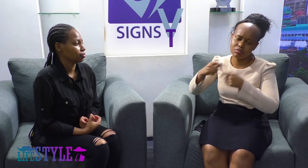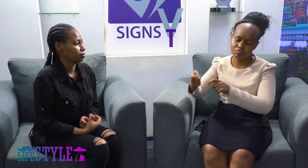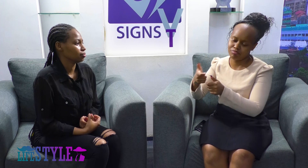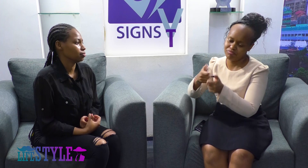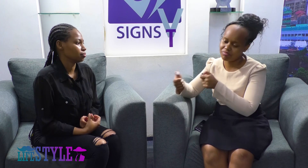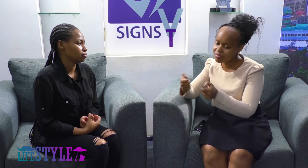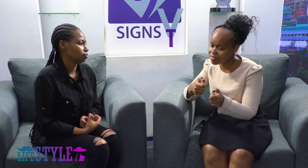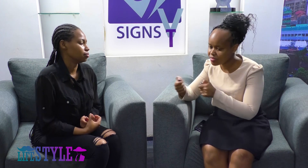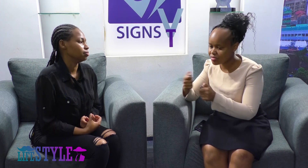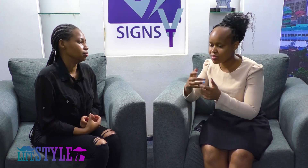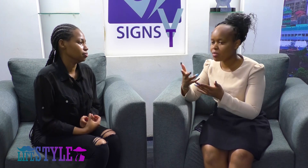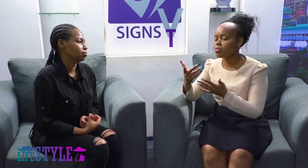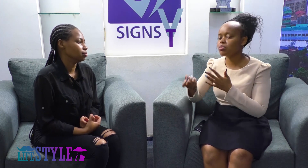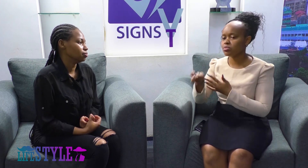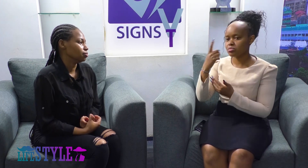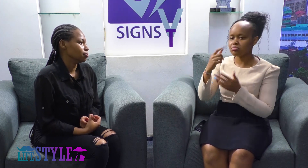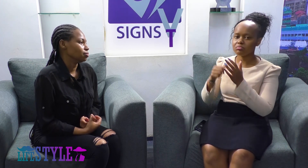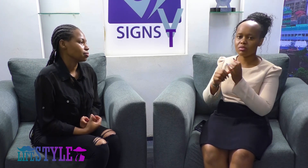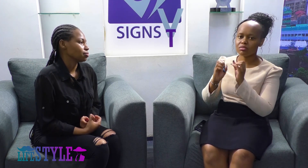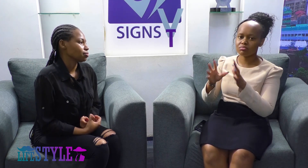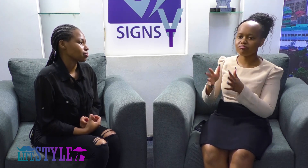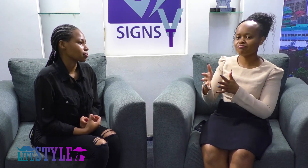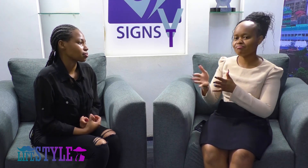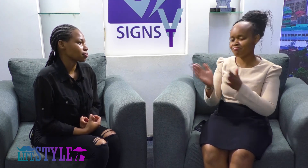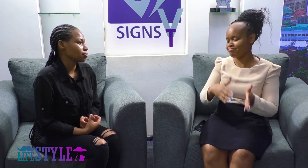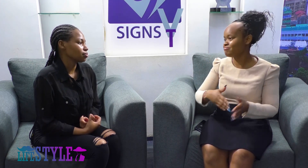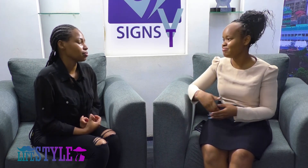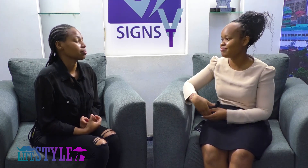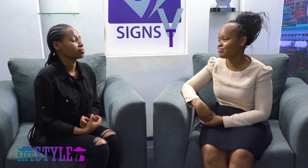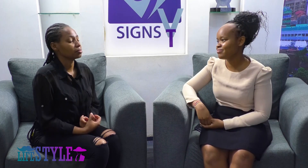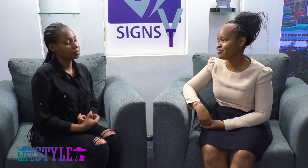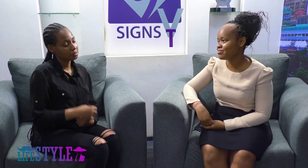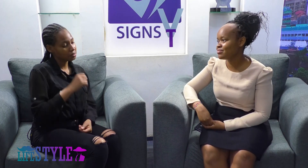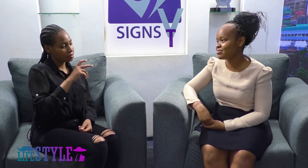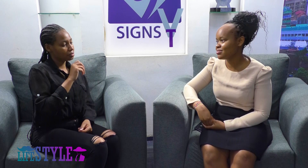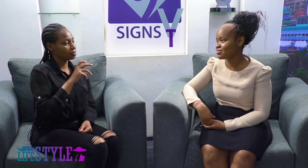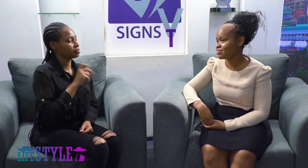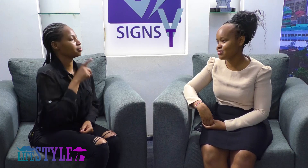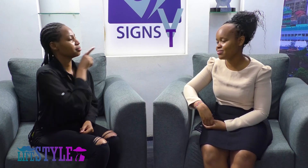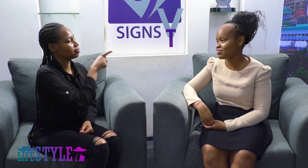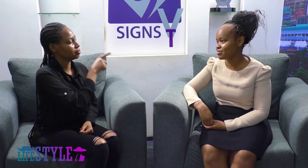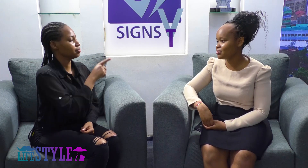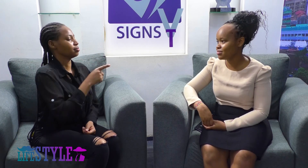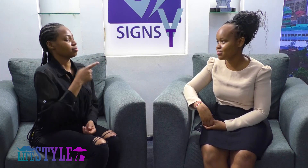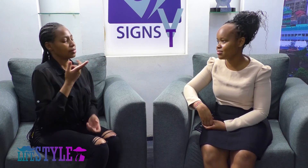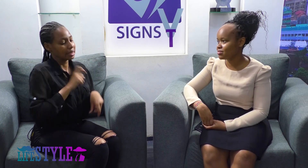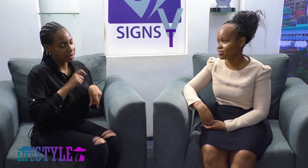I just can't understand what they want, what they're saying. So I can just most of the time use my phone to communicate with